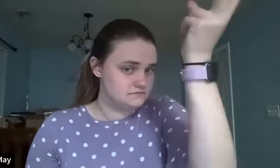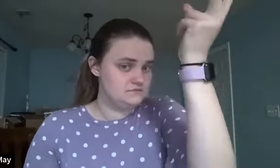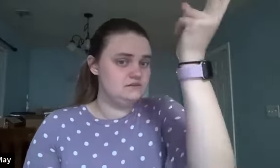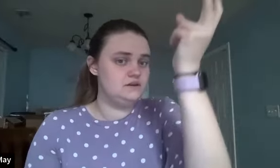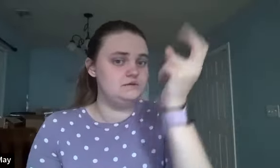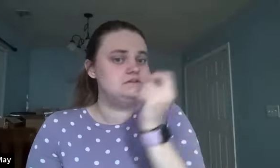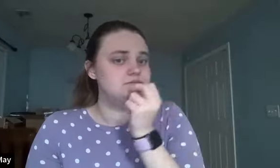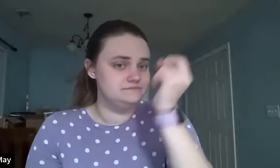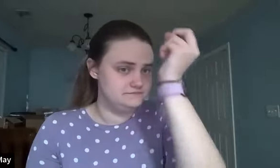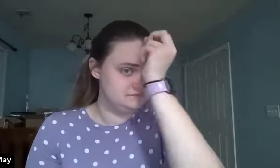Goat.